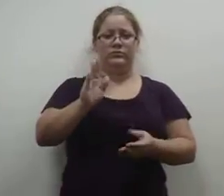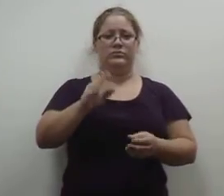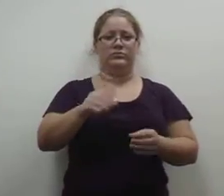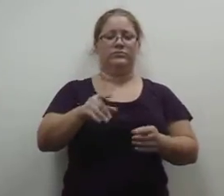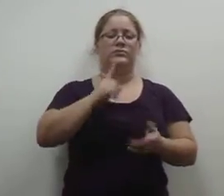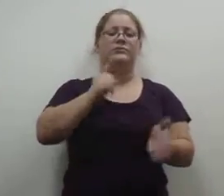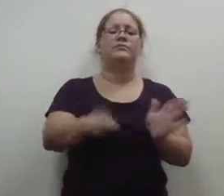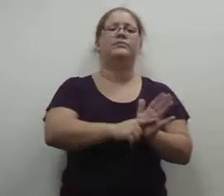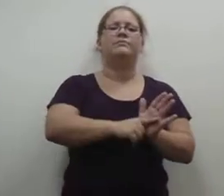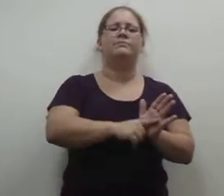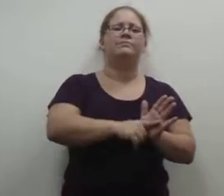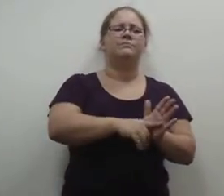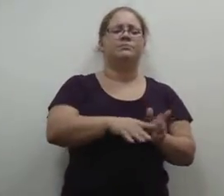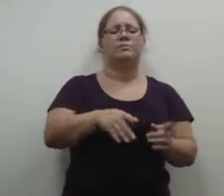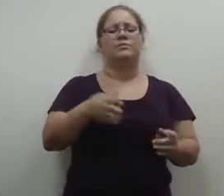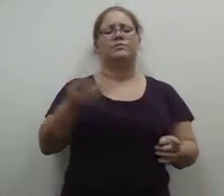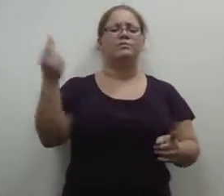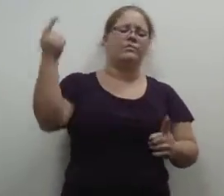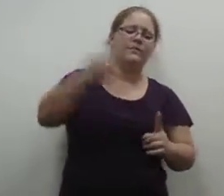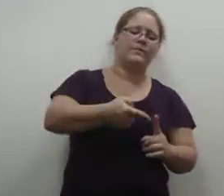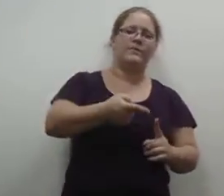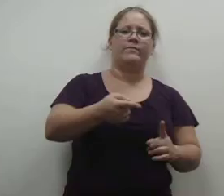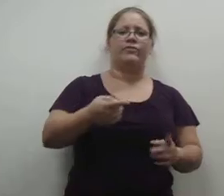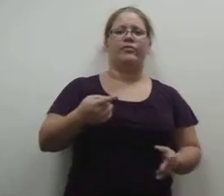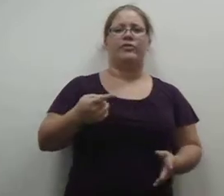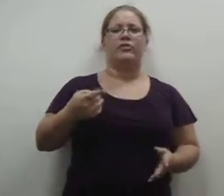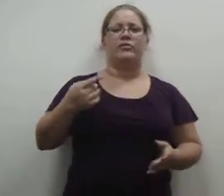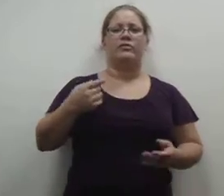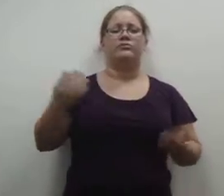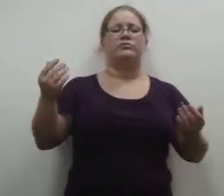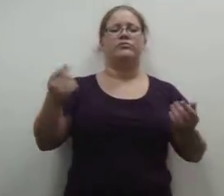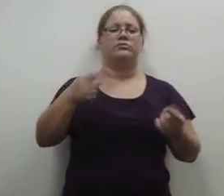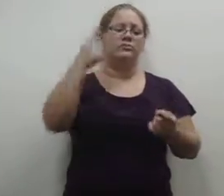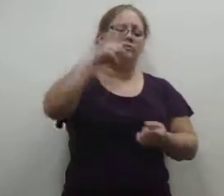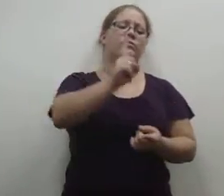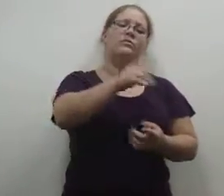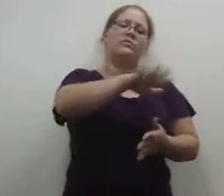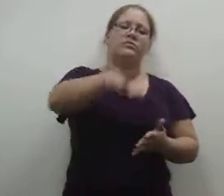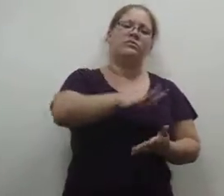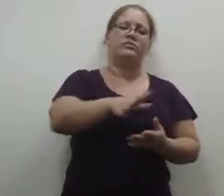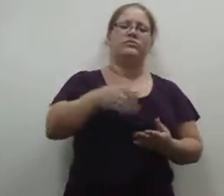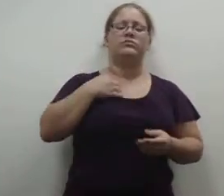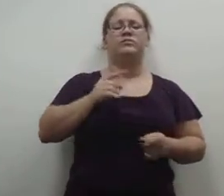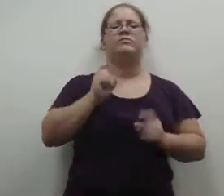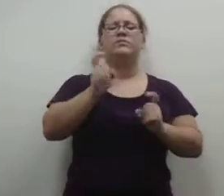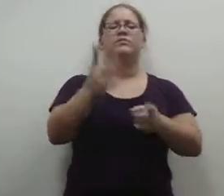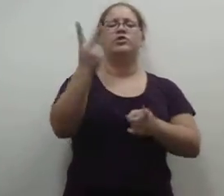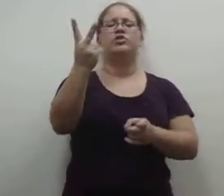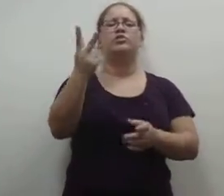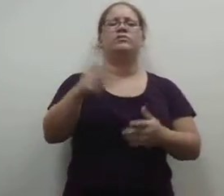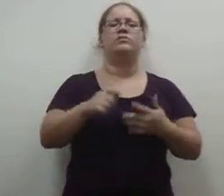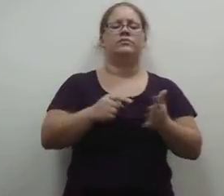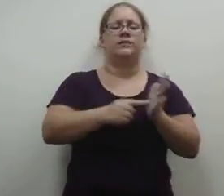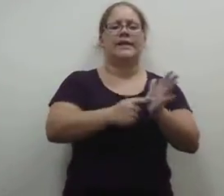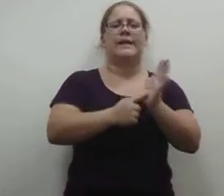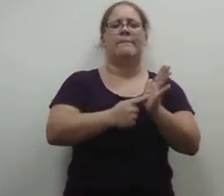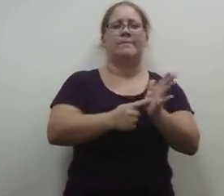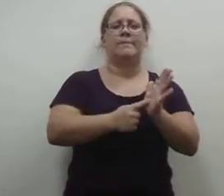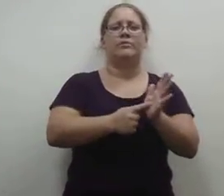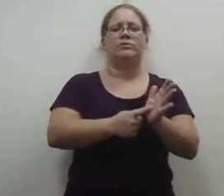going to use two examples to really illustrate how you could do this on very different levels. First of all, I teach a class that is more of